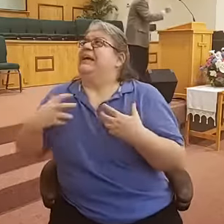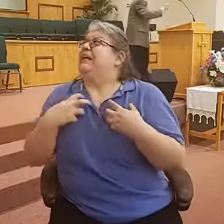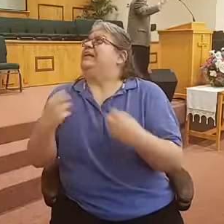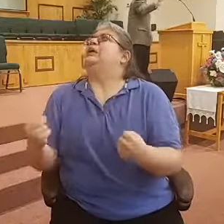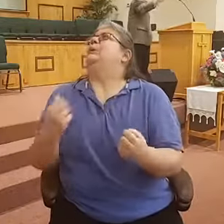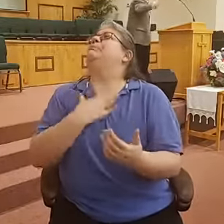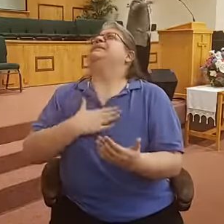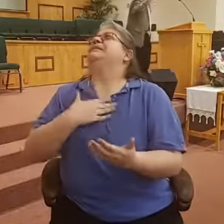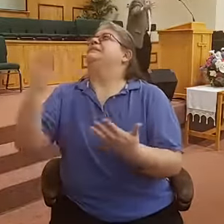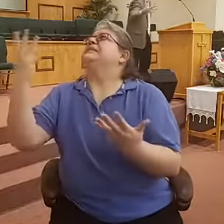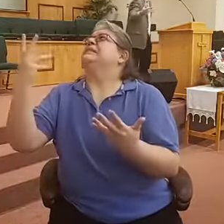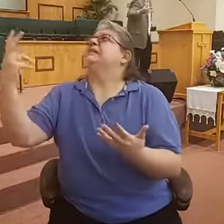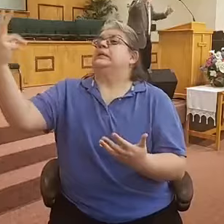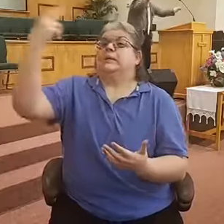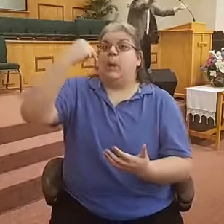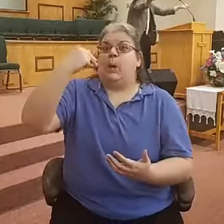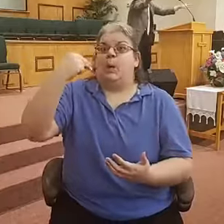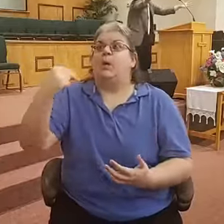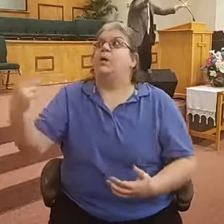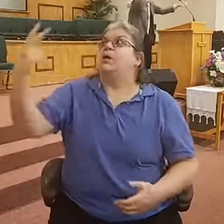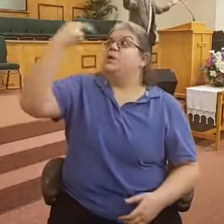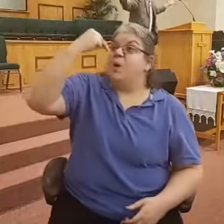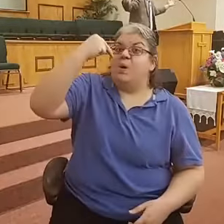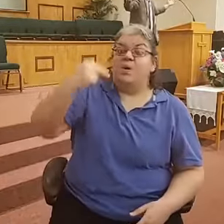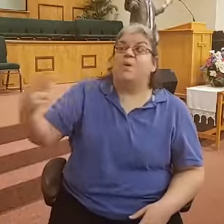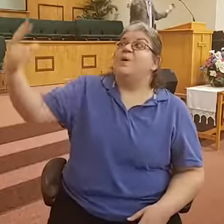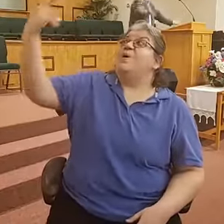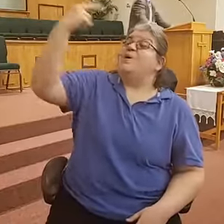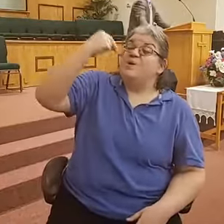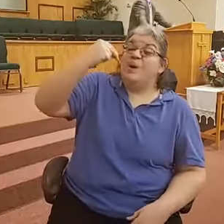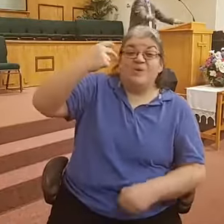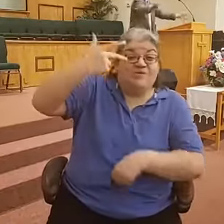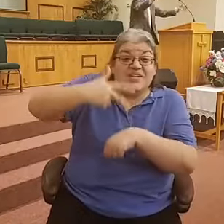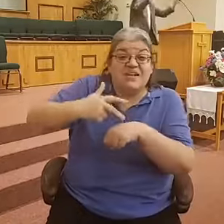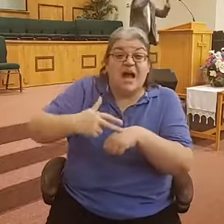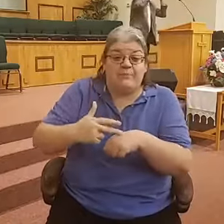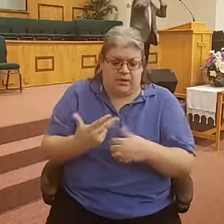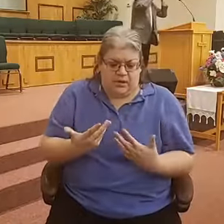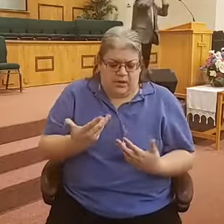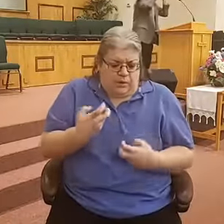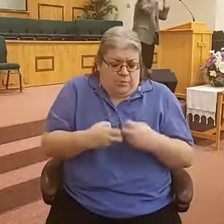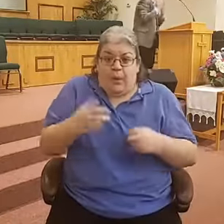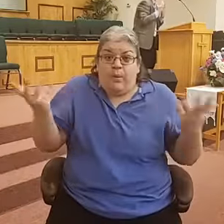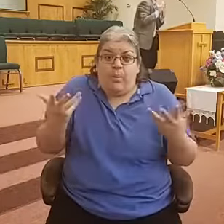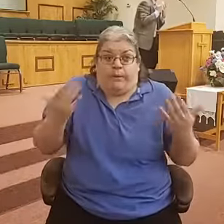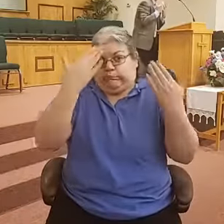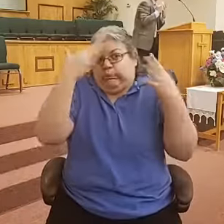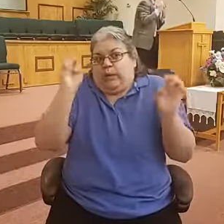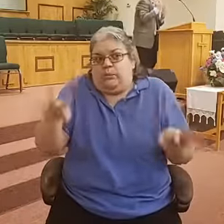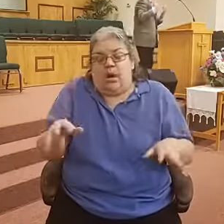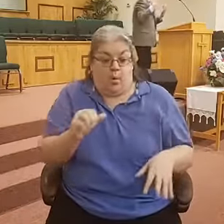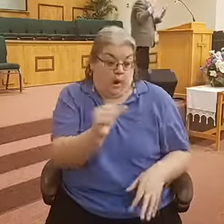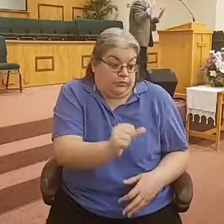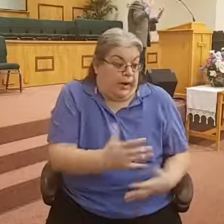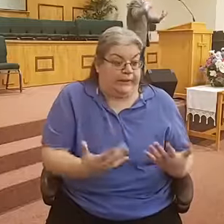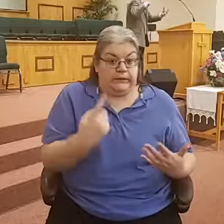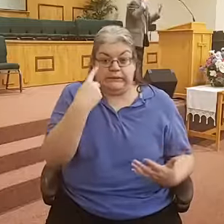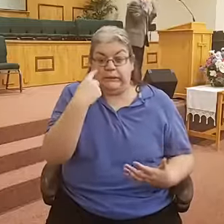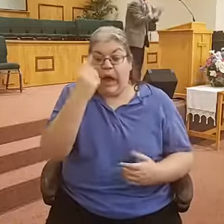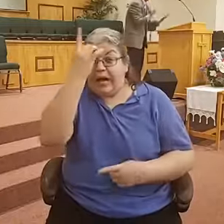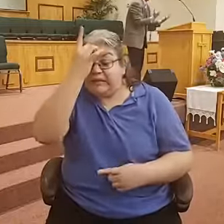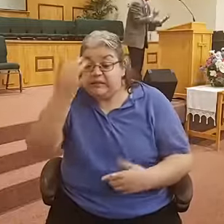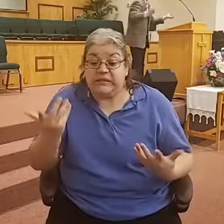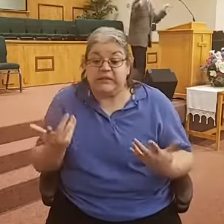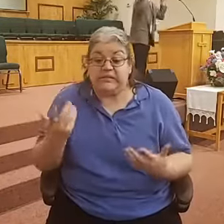him of this thorn in the flesh. I don't know what it was. I don't know if it was arthritis. I don't know if it was some eye disease. I don't know if it was